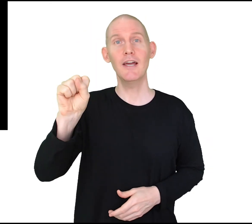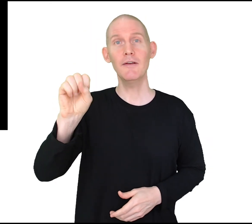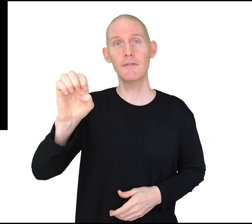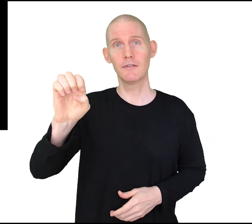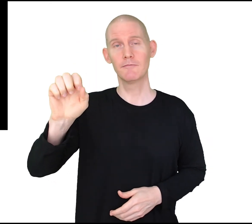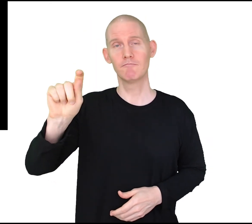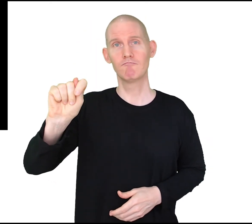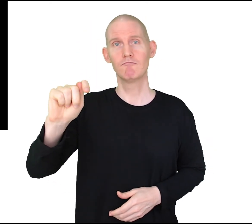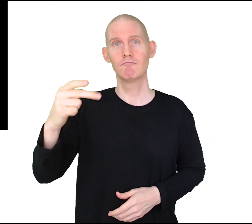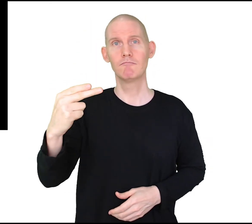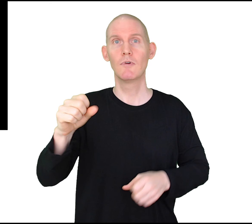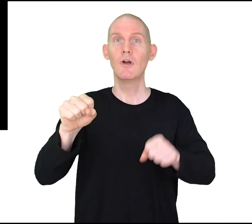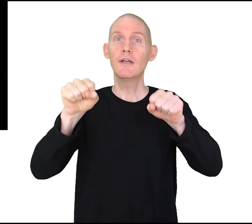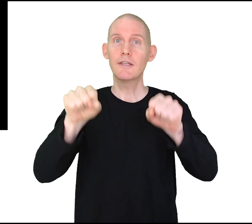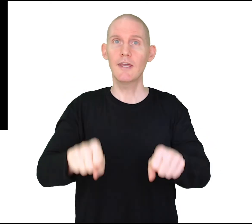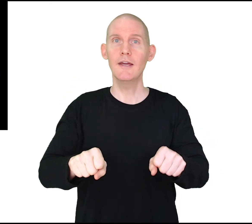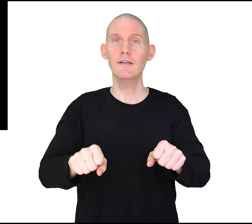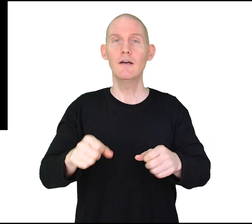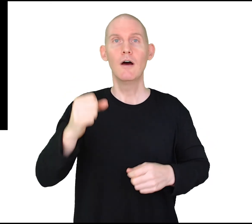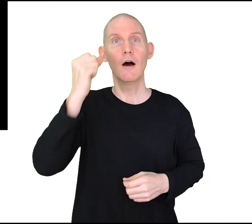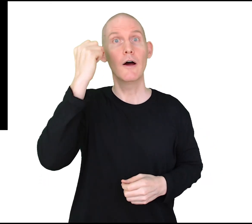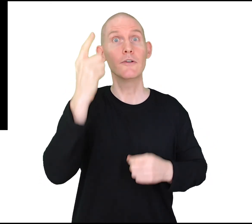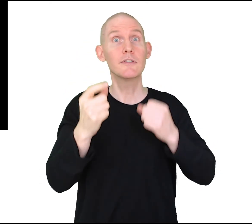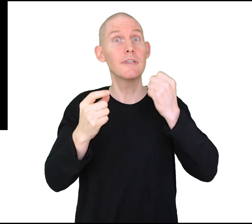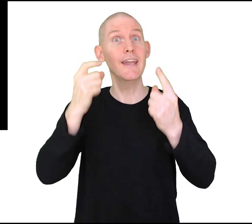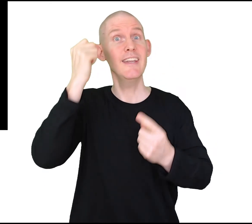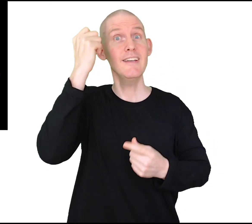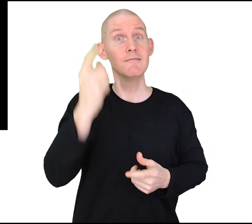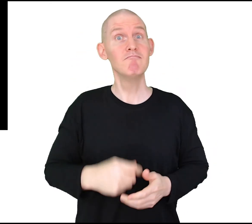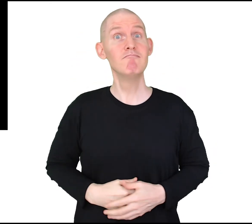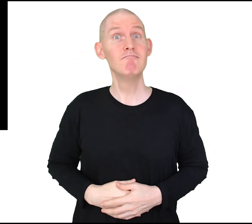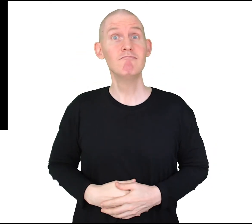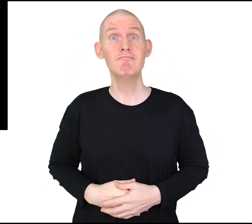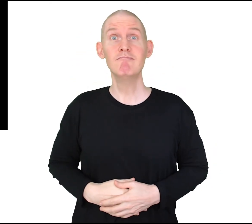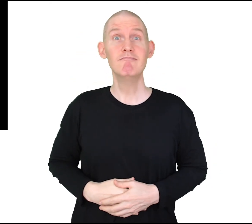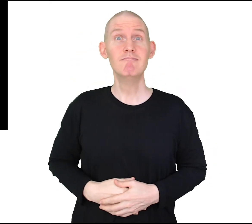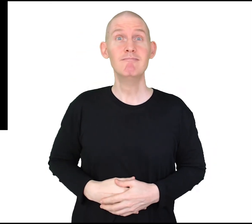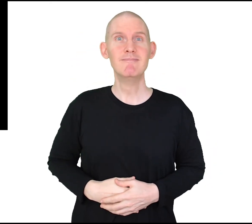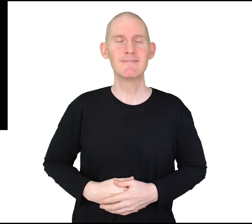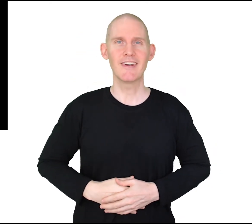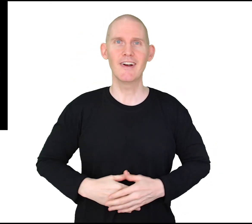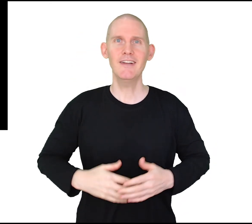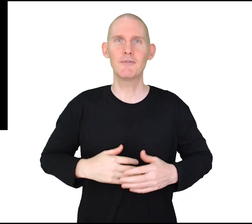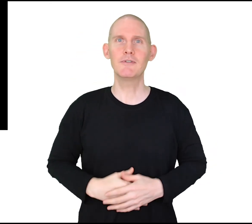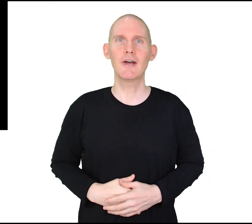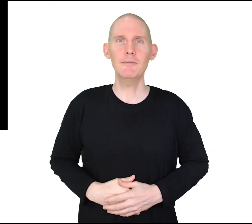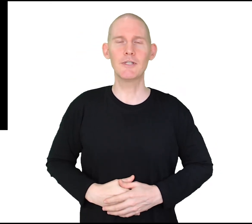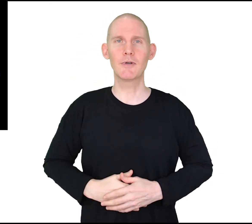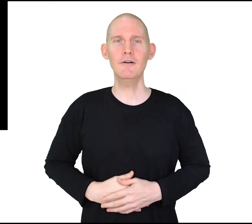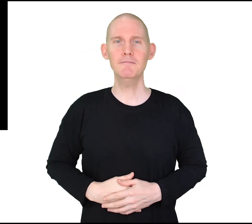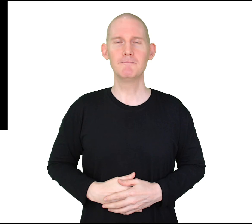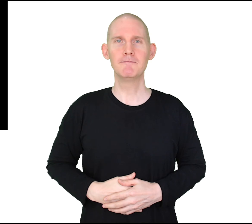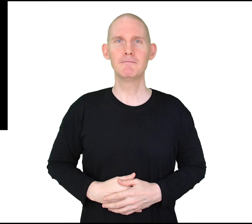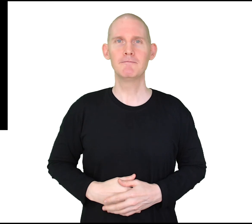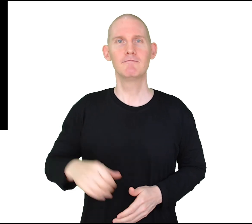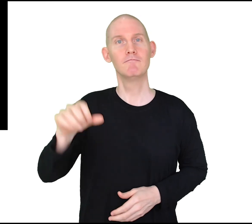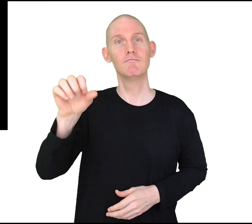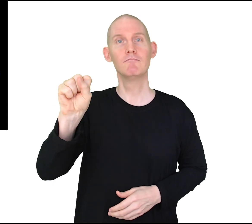Seth can understanding. All right, a few times. Here we go.